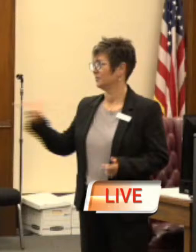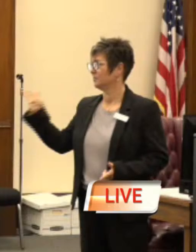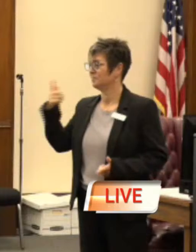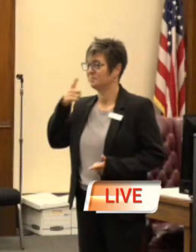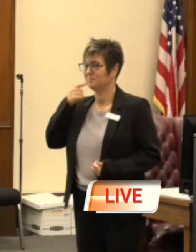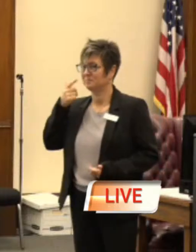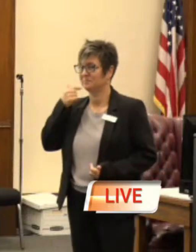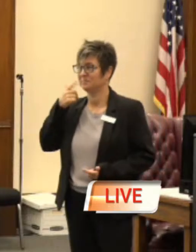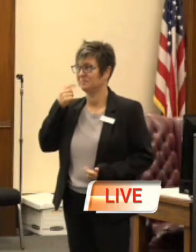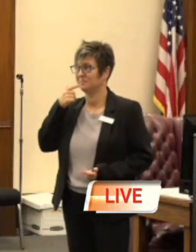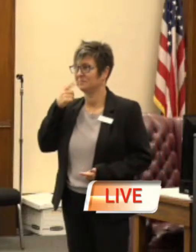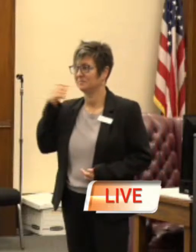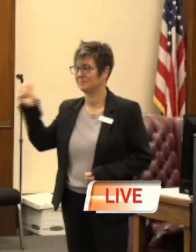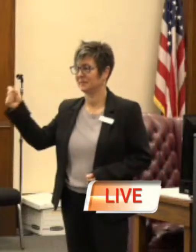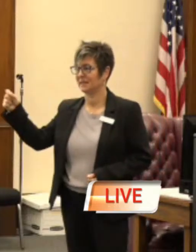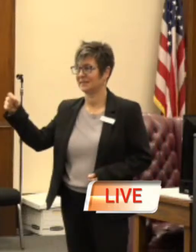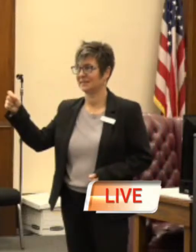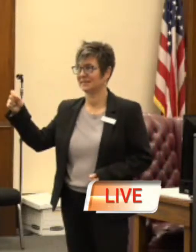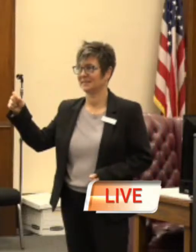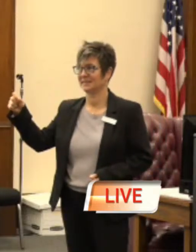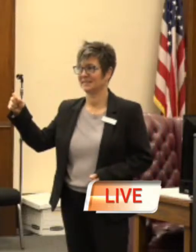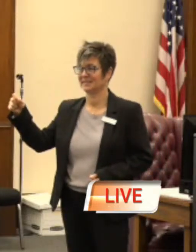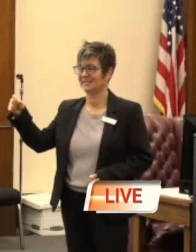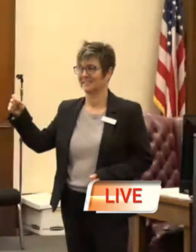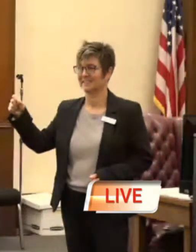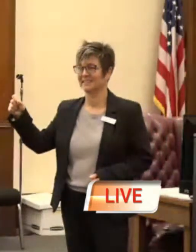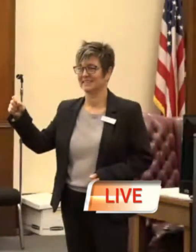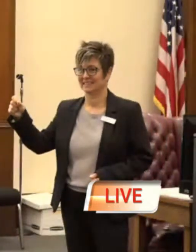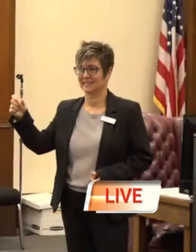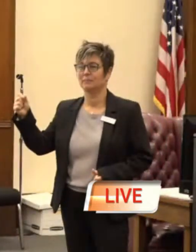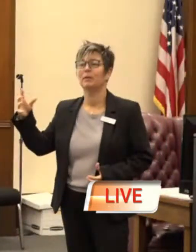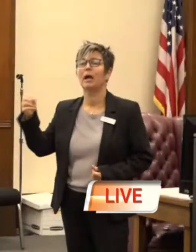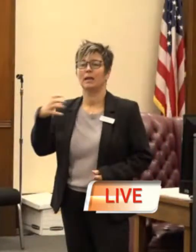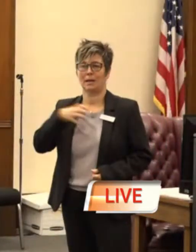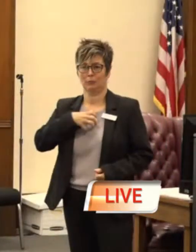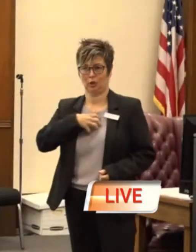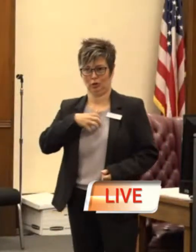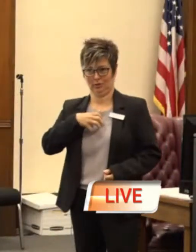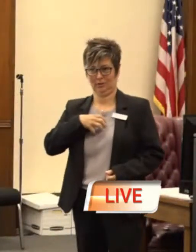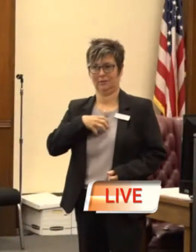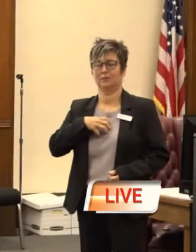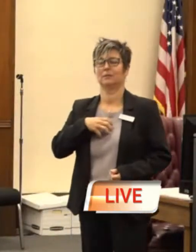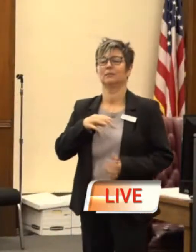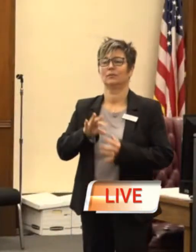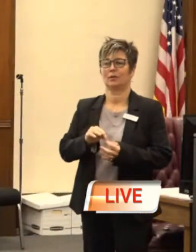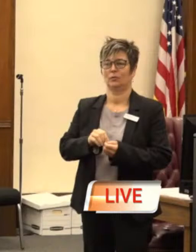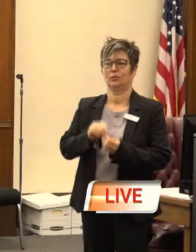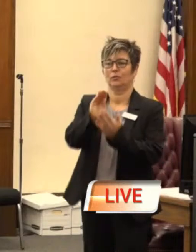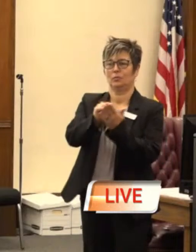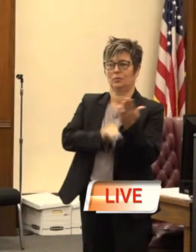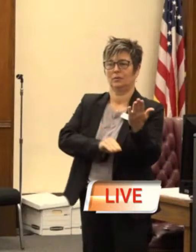And yes, no shortage in the way of objections to.